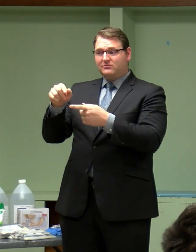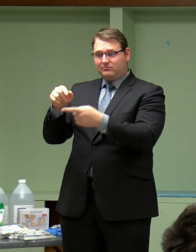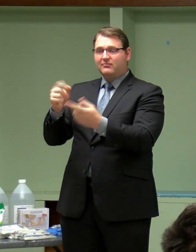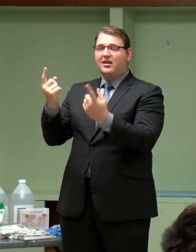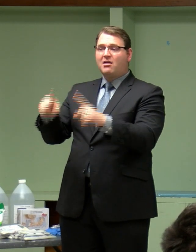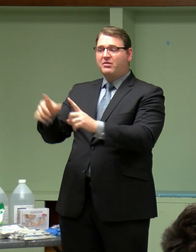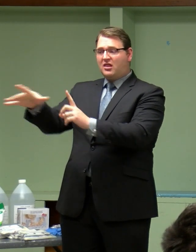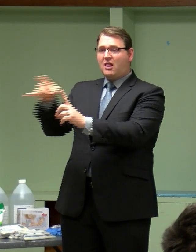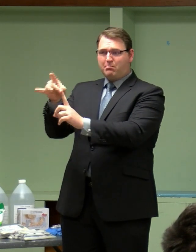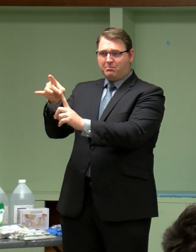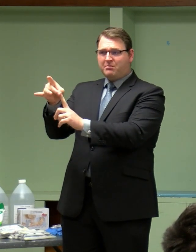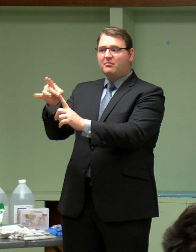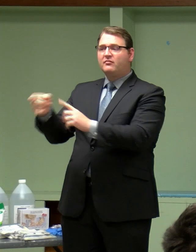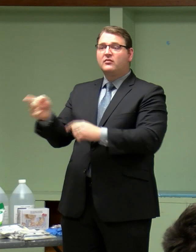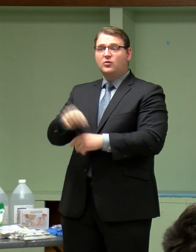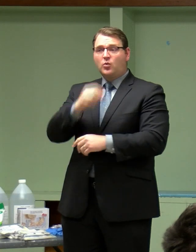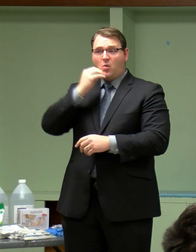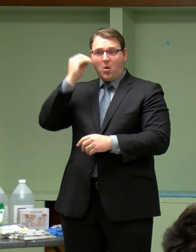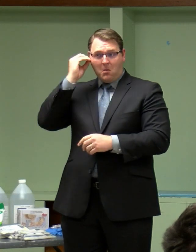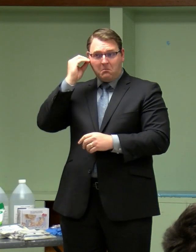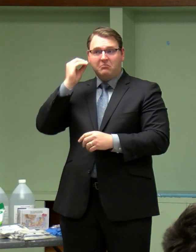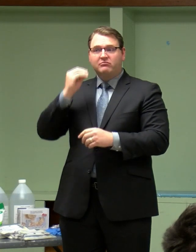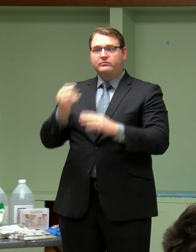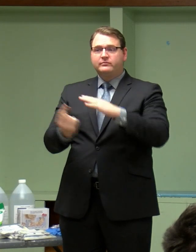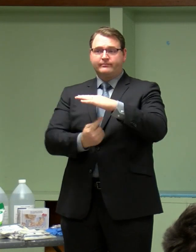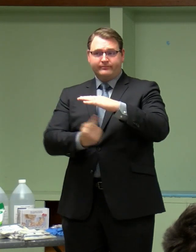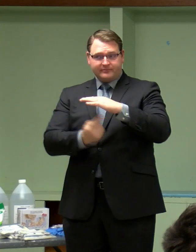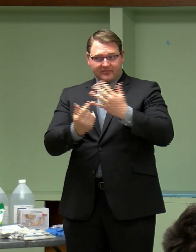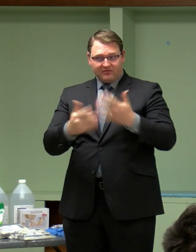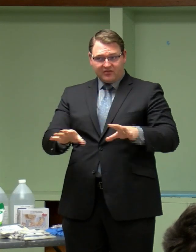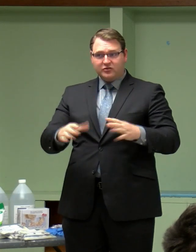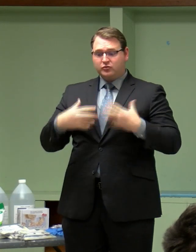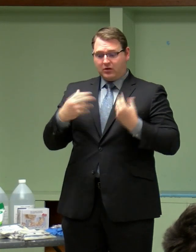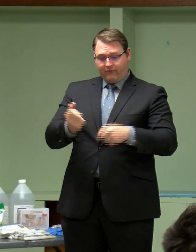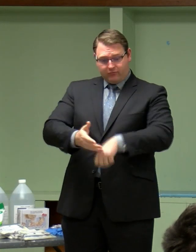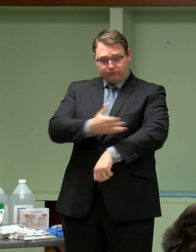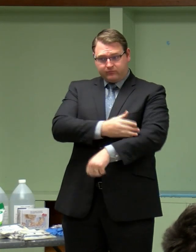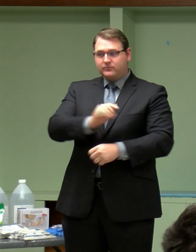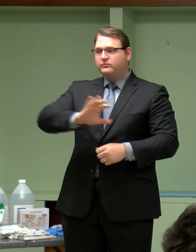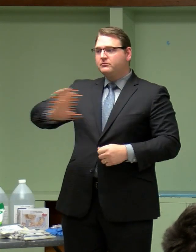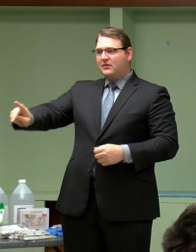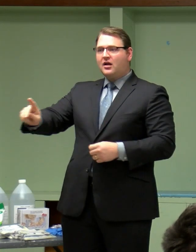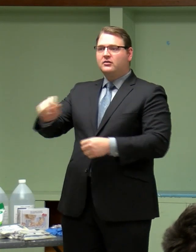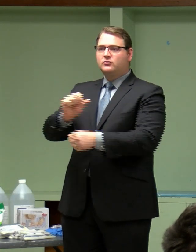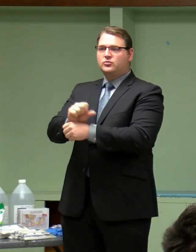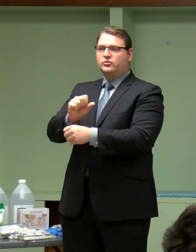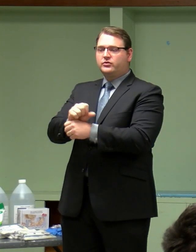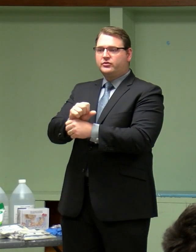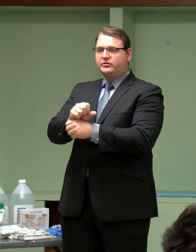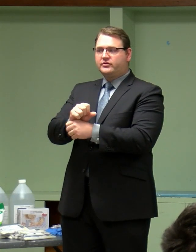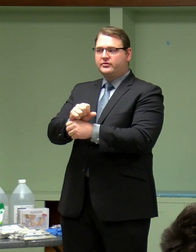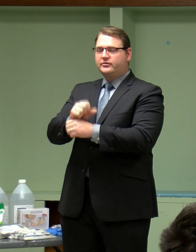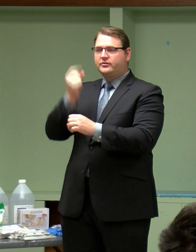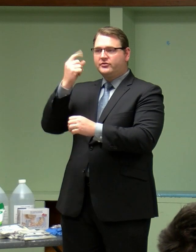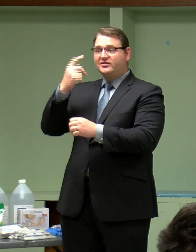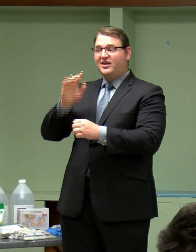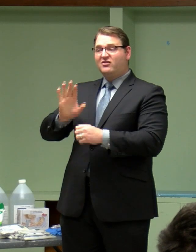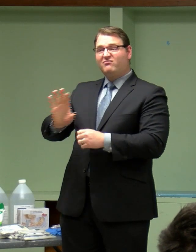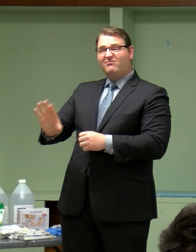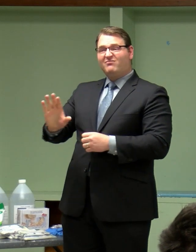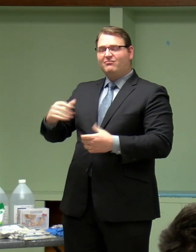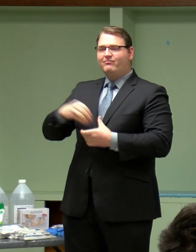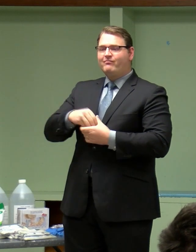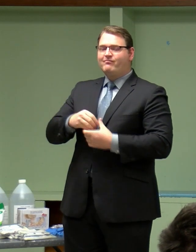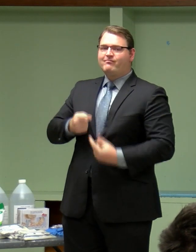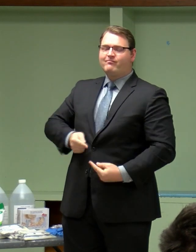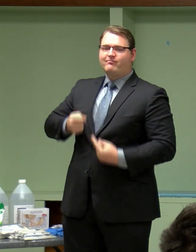home. And she recovered and got better and actually returned to work. But the emotional strain apparently was too much for her. And after being